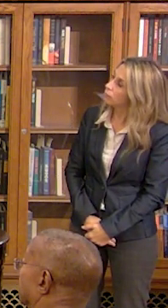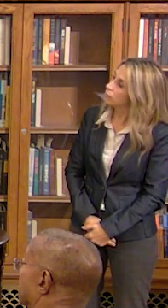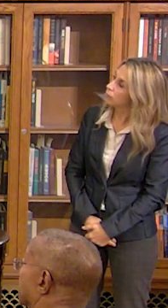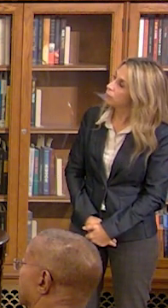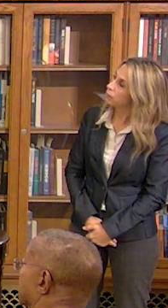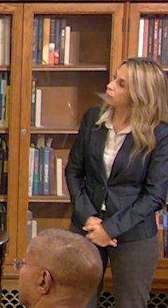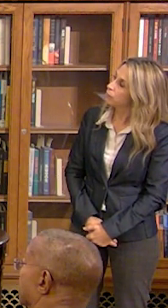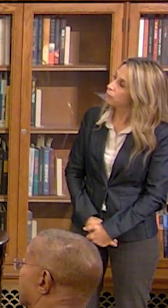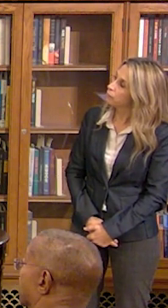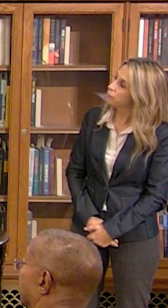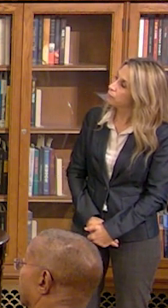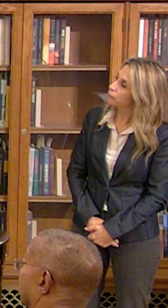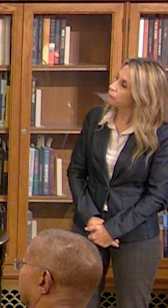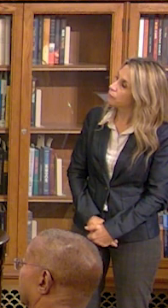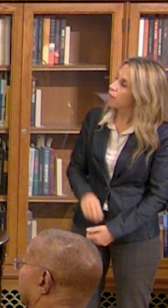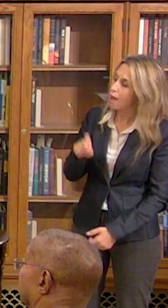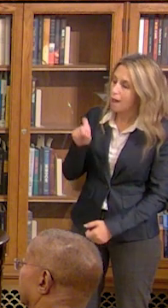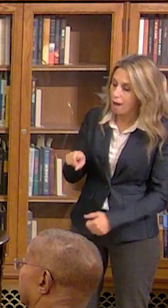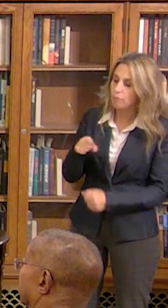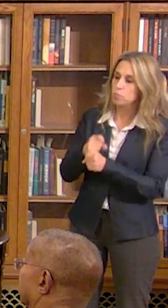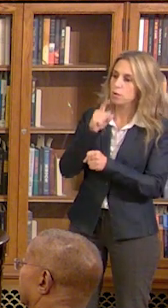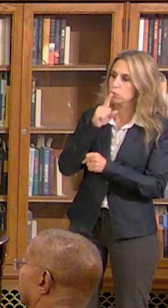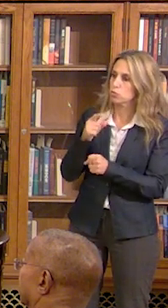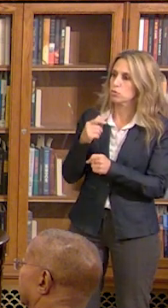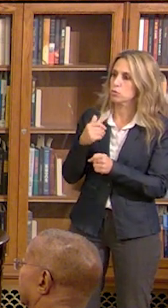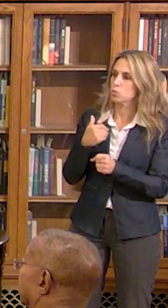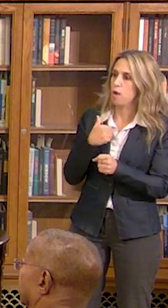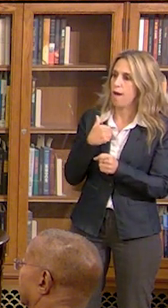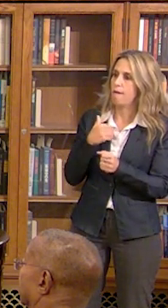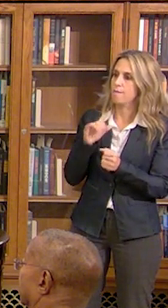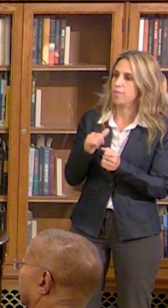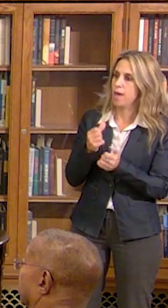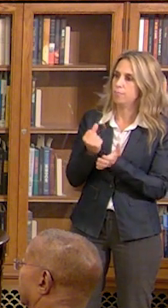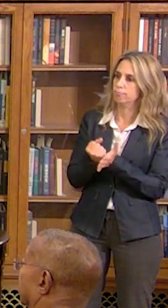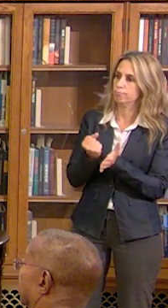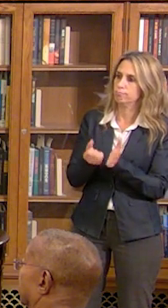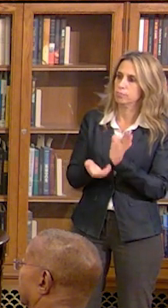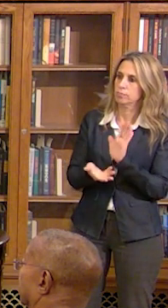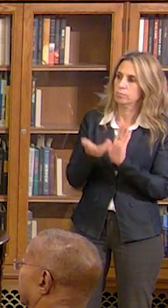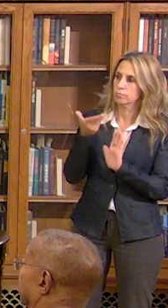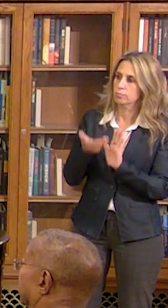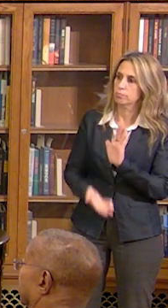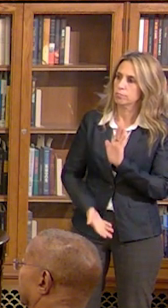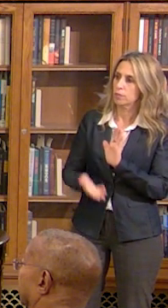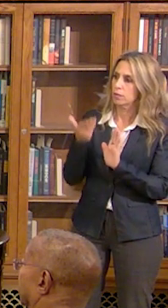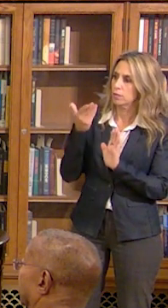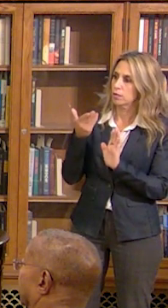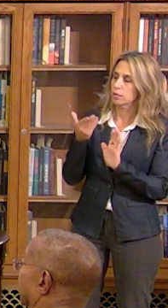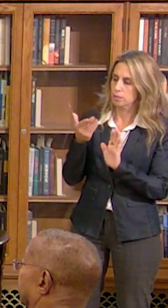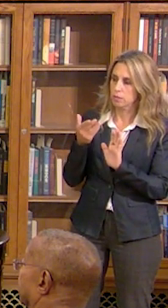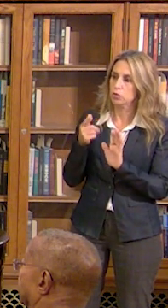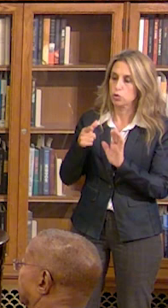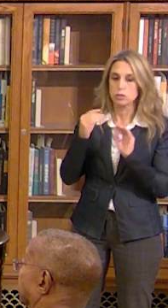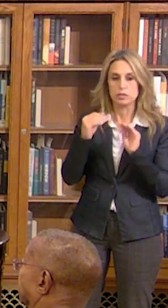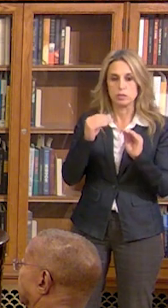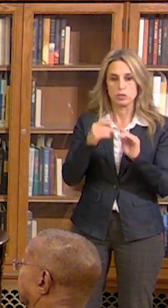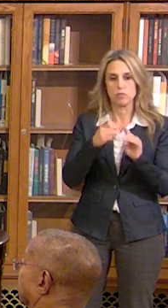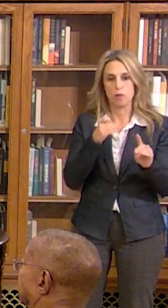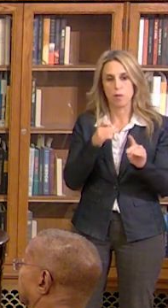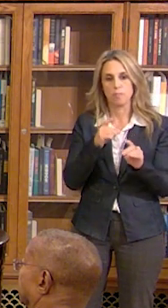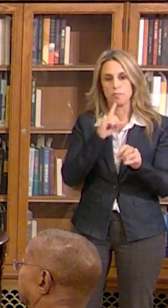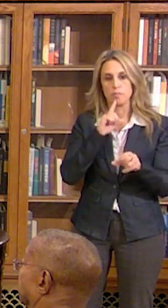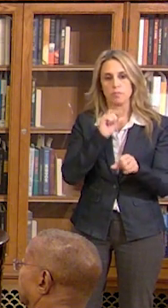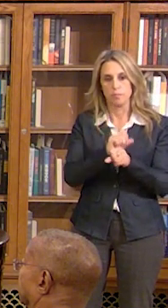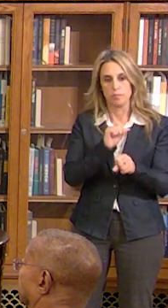the South you have to make sure you're rooted in documents and as long as you're rooted in documents